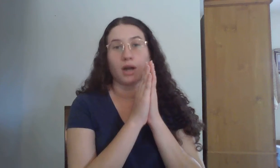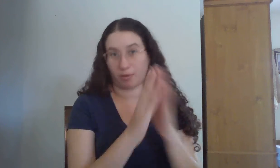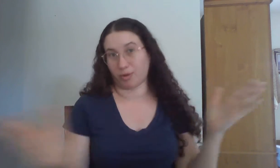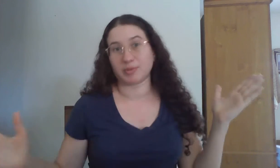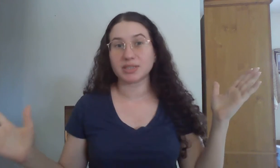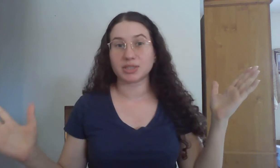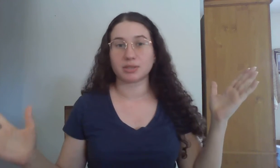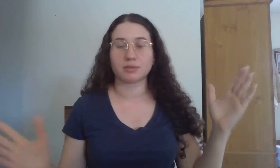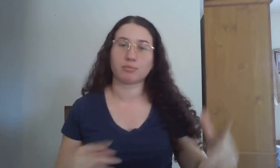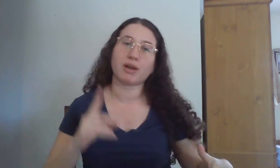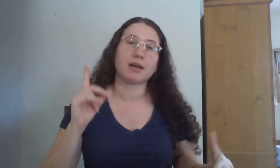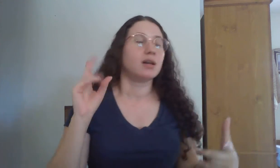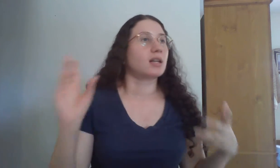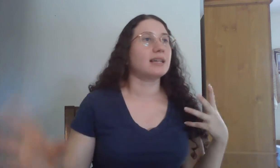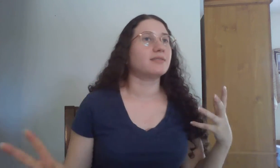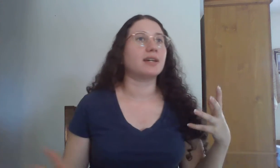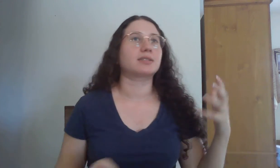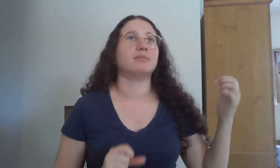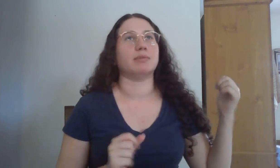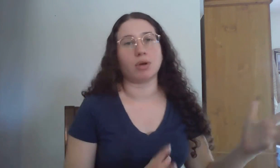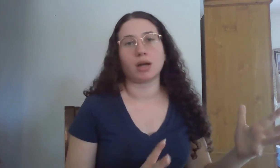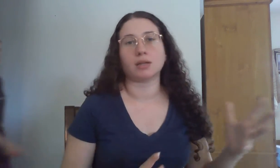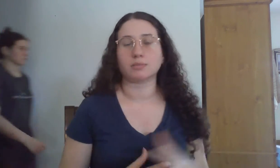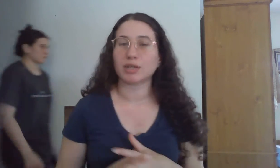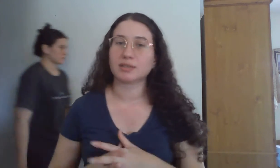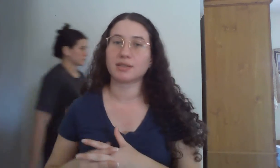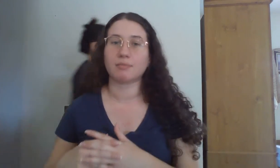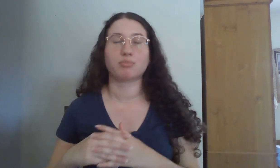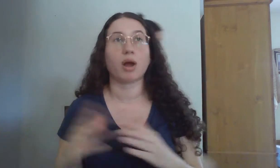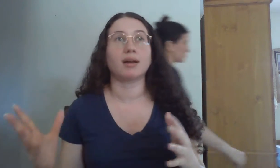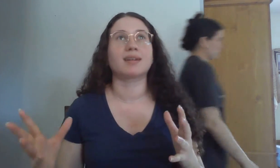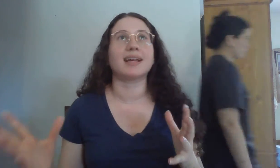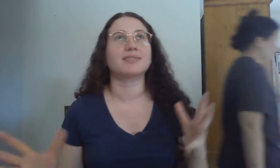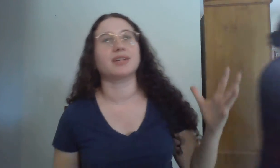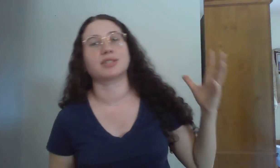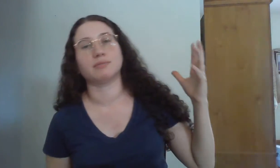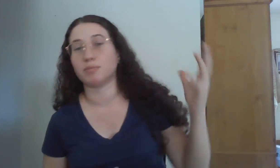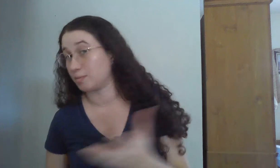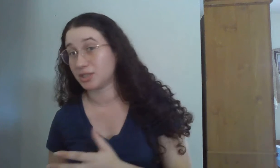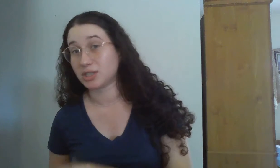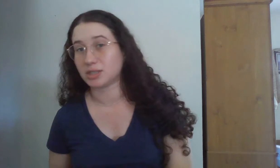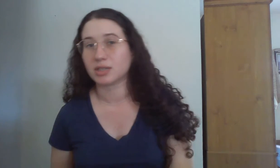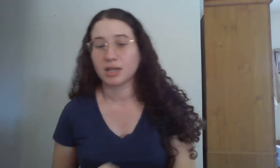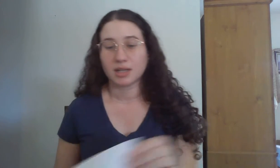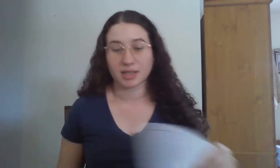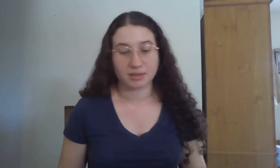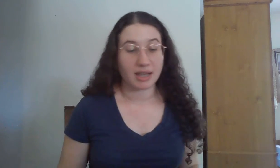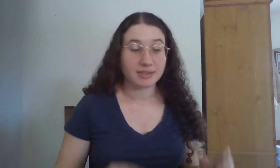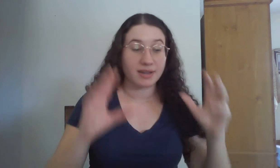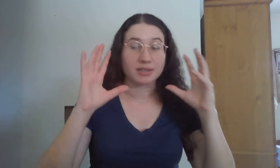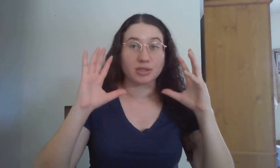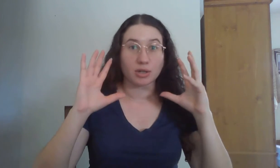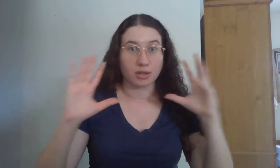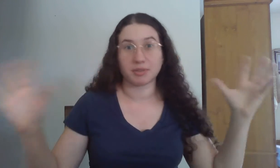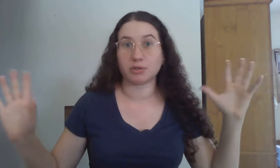are prepositions. So classifiers can be pronouns, classifiers can be prepositions. Classifiers can be so